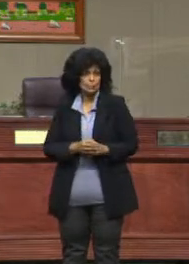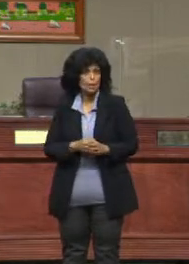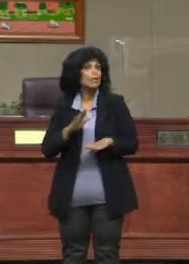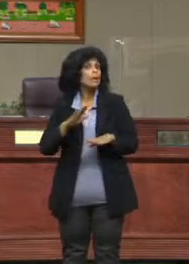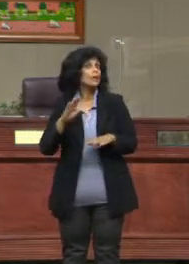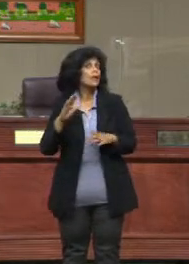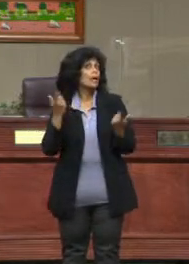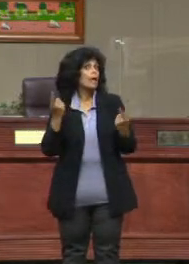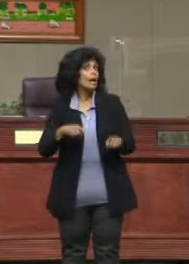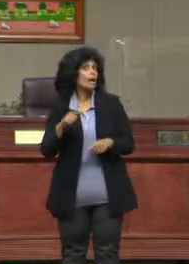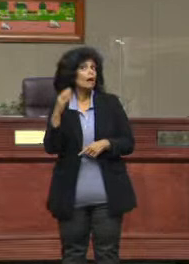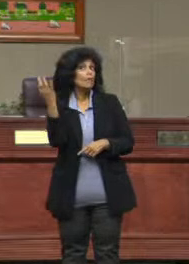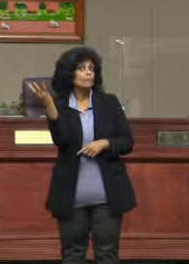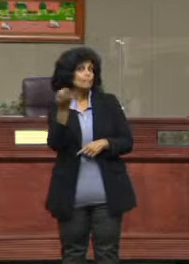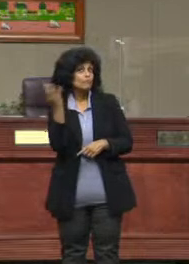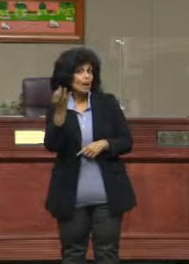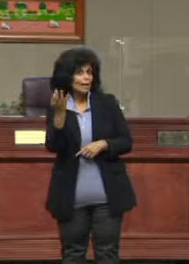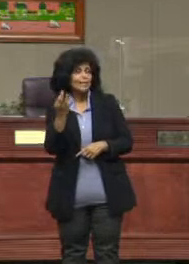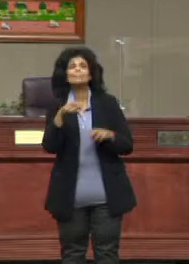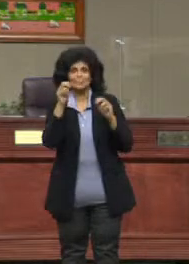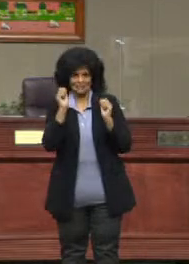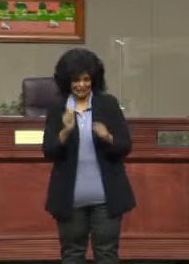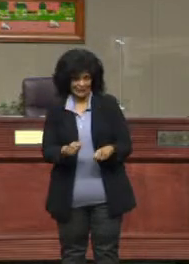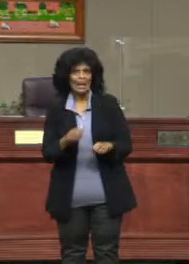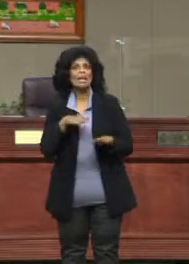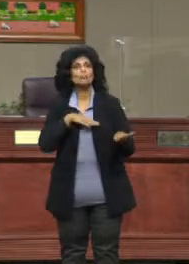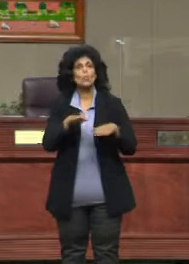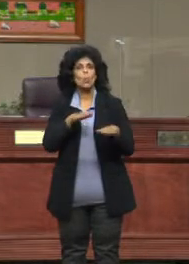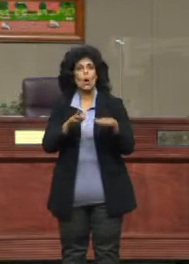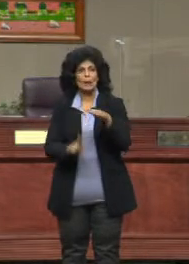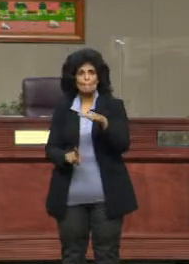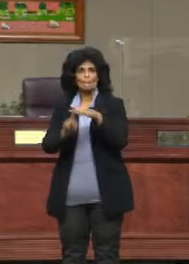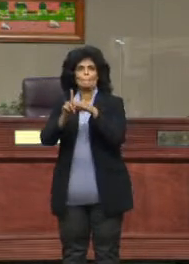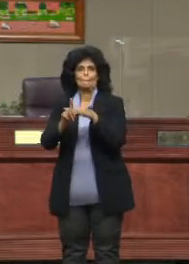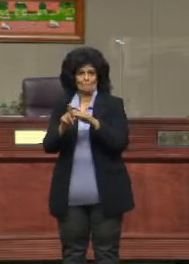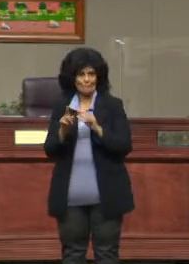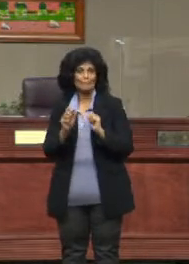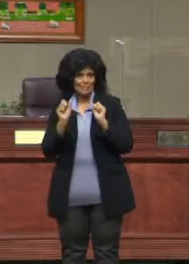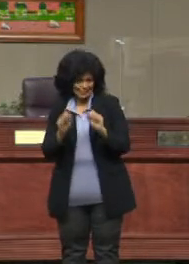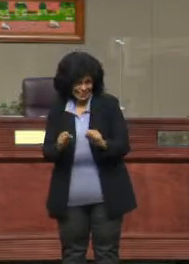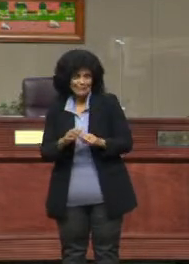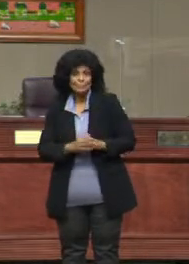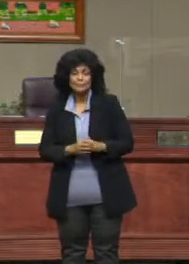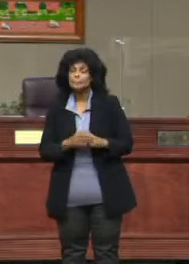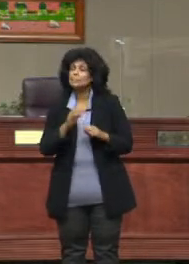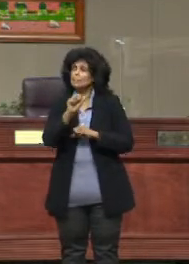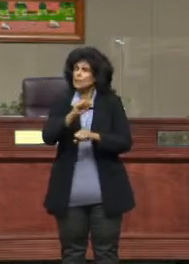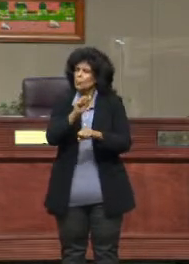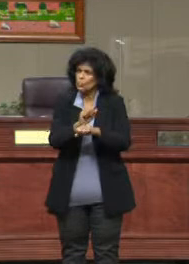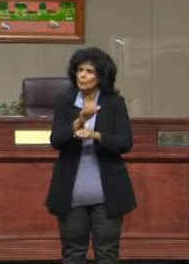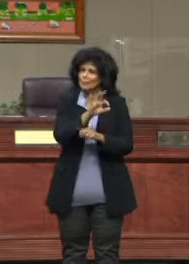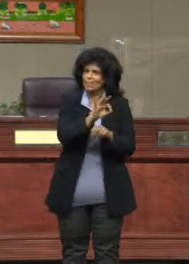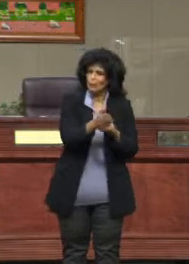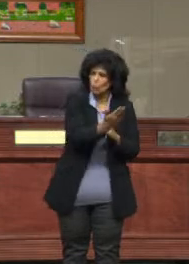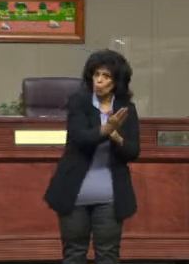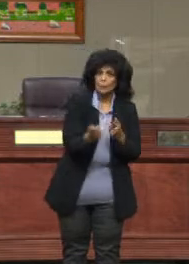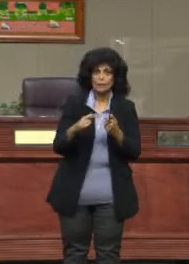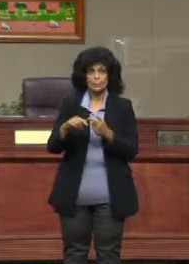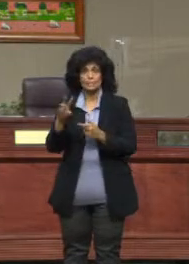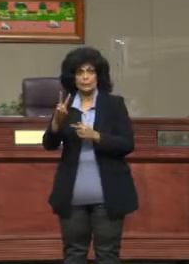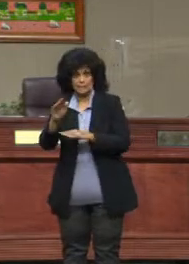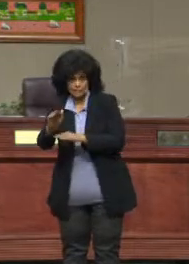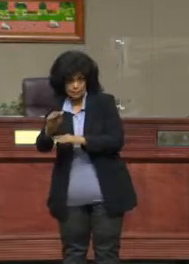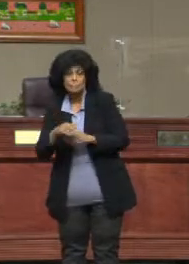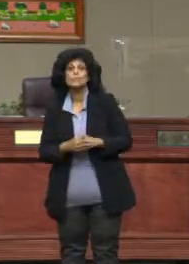accommodated on Friday. The site offers appointments between 9 a.m. to 6 p.m. this week, and walk-ups